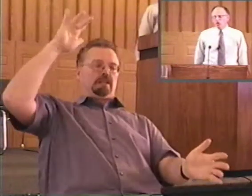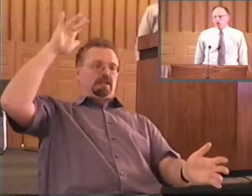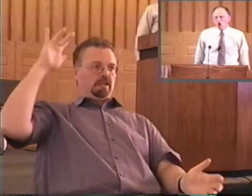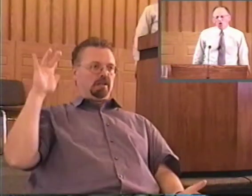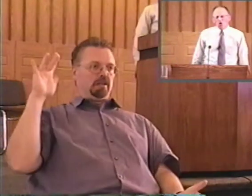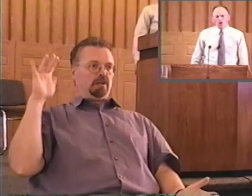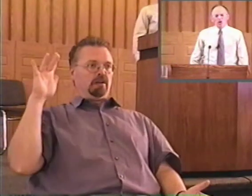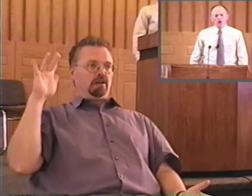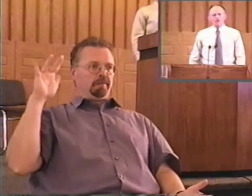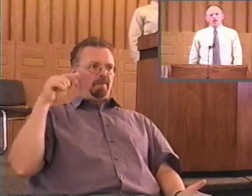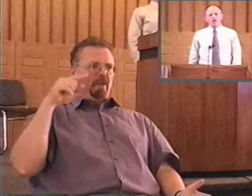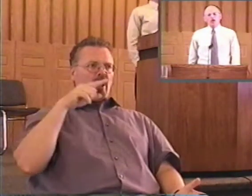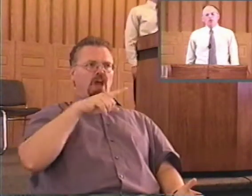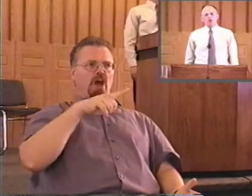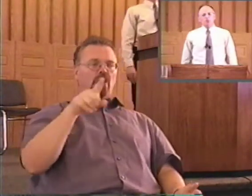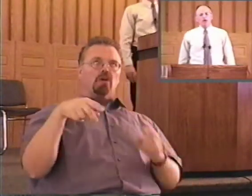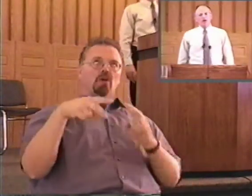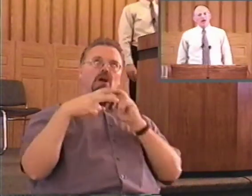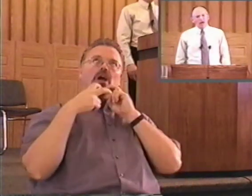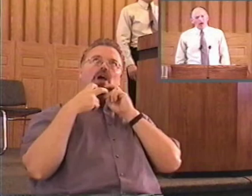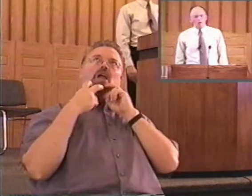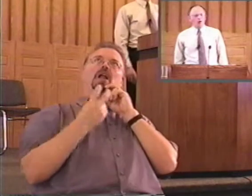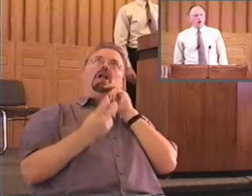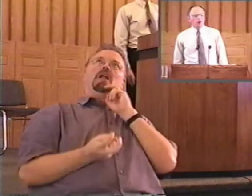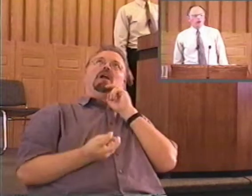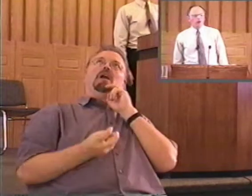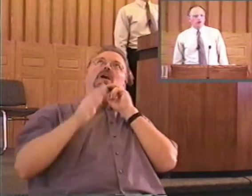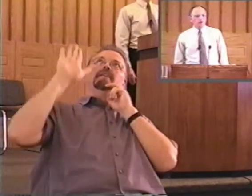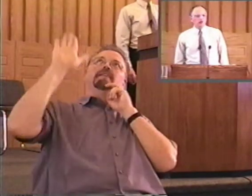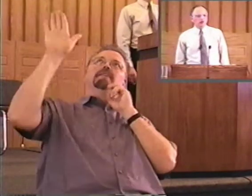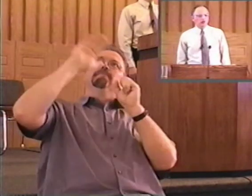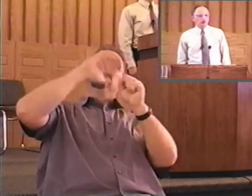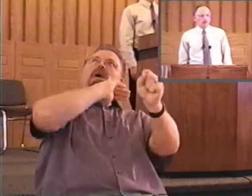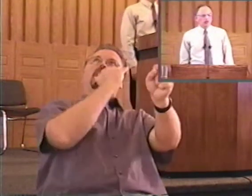Are you in awe of God's power?